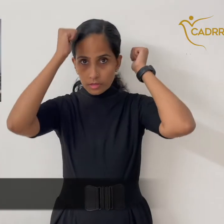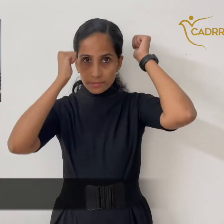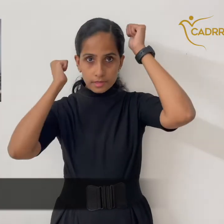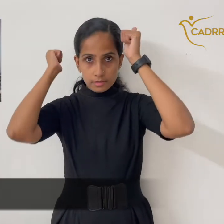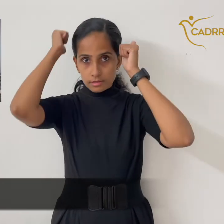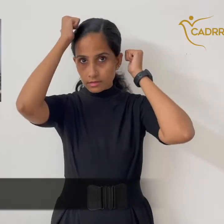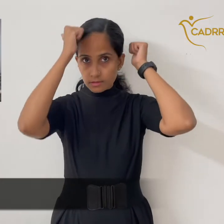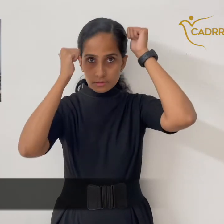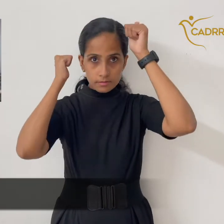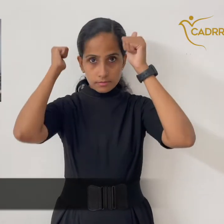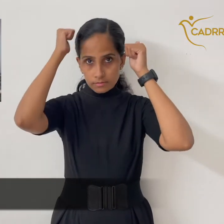Kanyakumari,